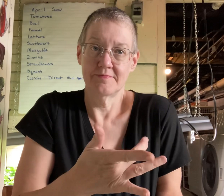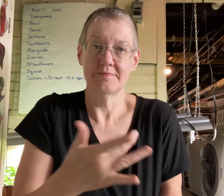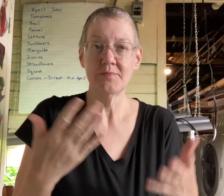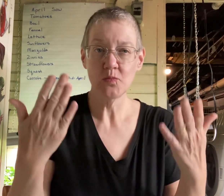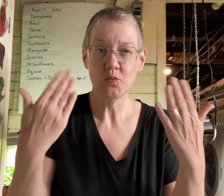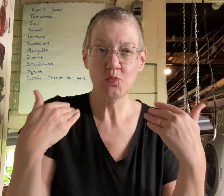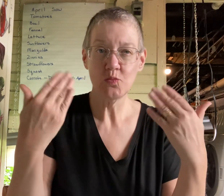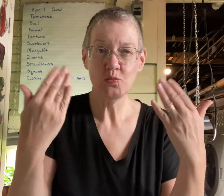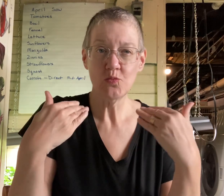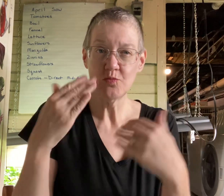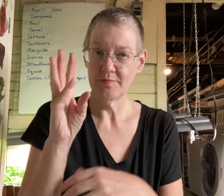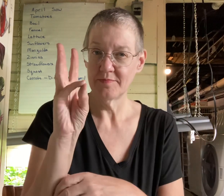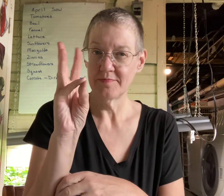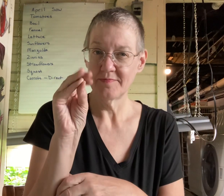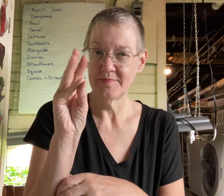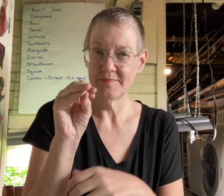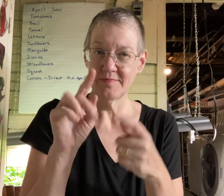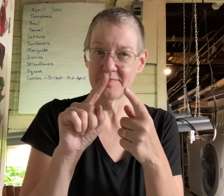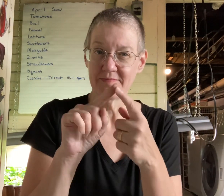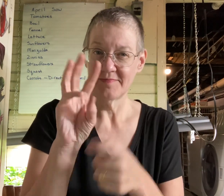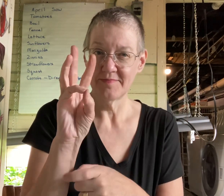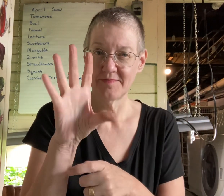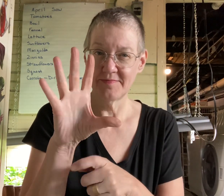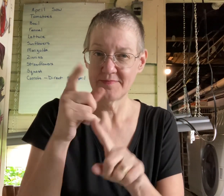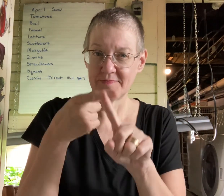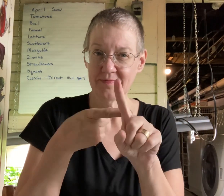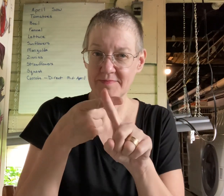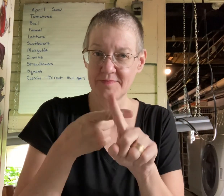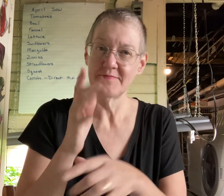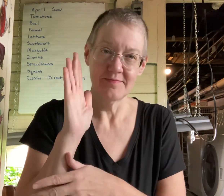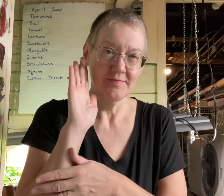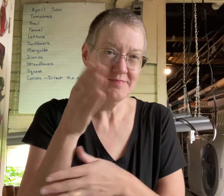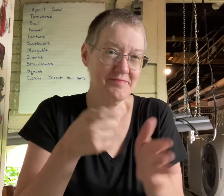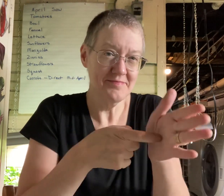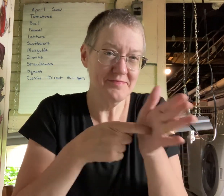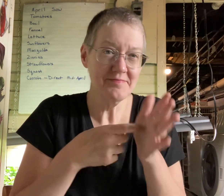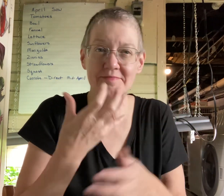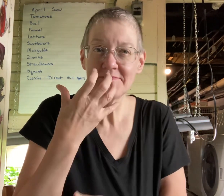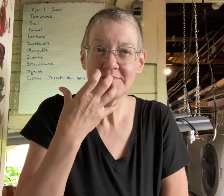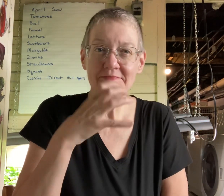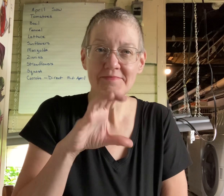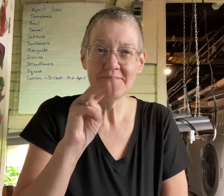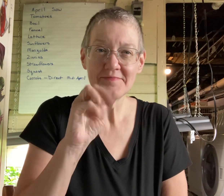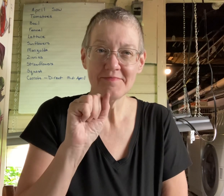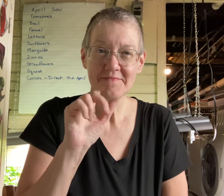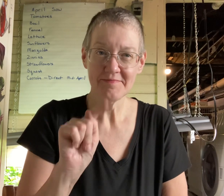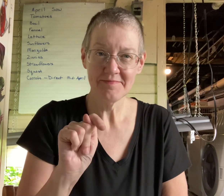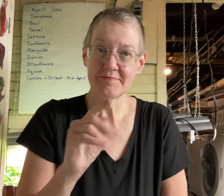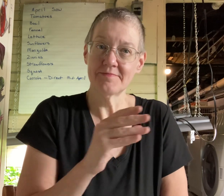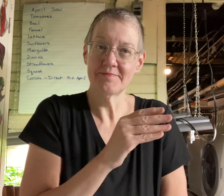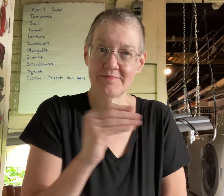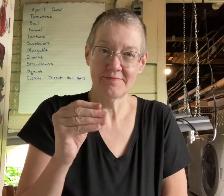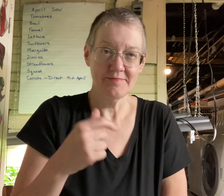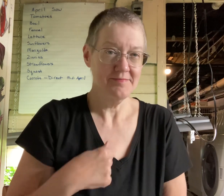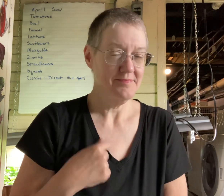Now the other room tends to be cool. It runs 60 to 65 degrees. So I am going to have to use a heat mat. And